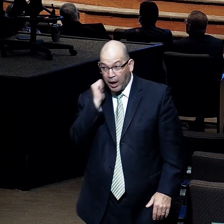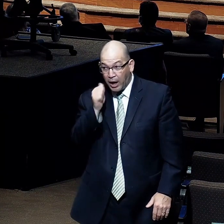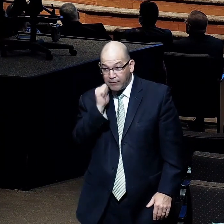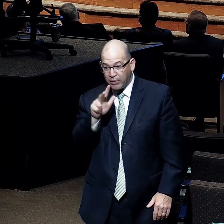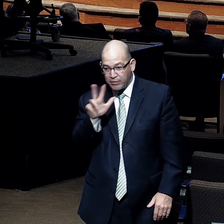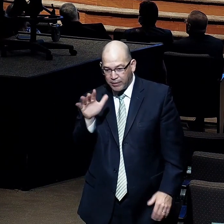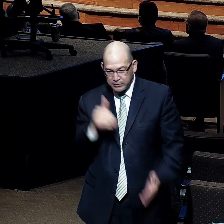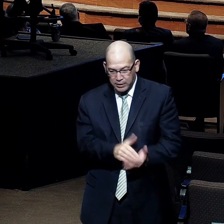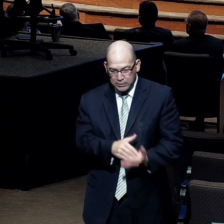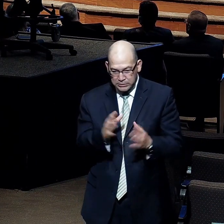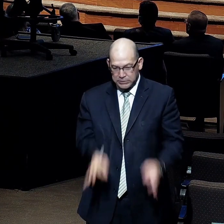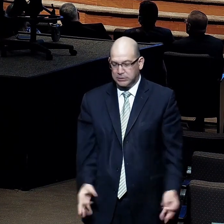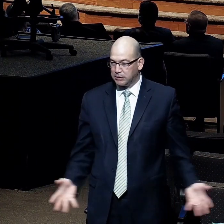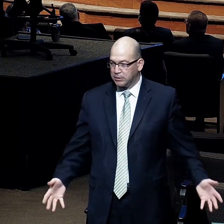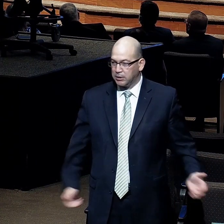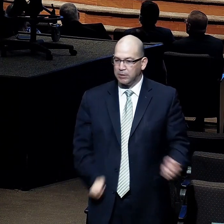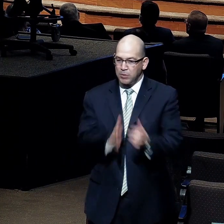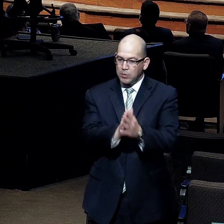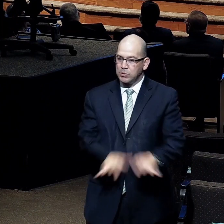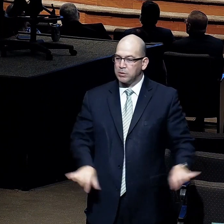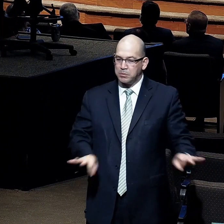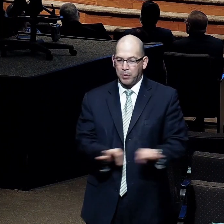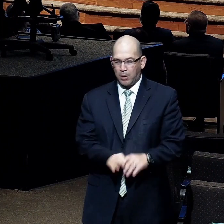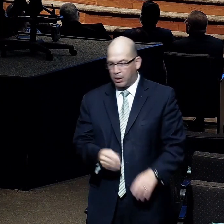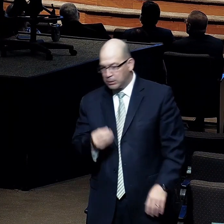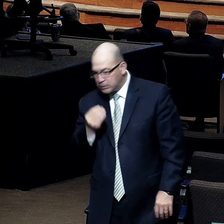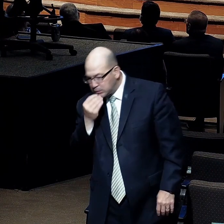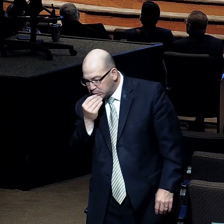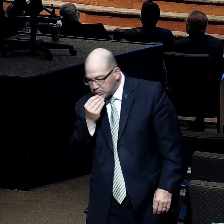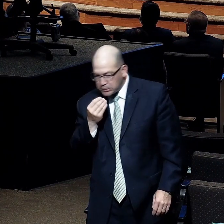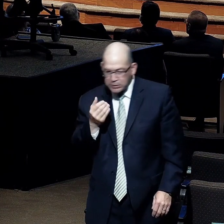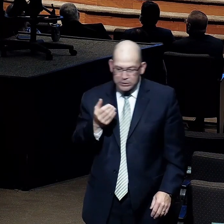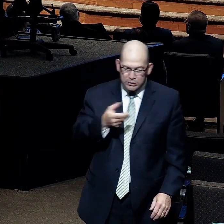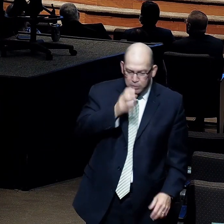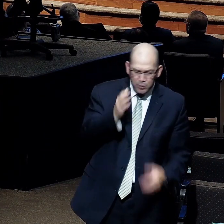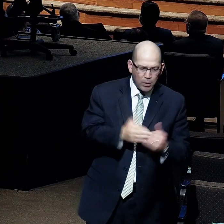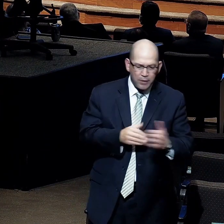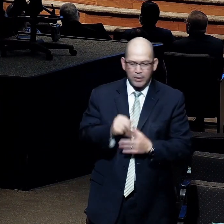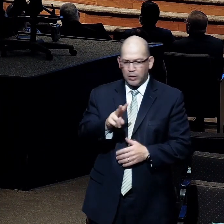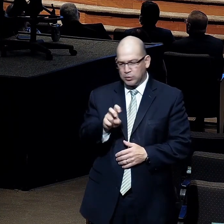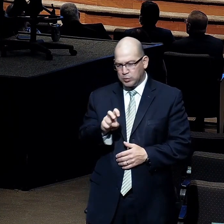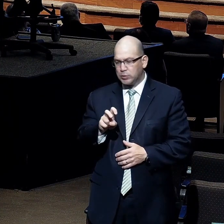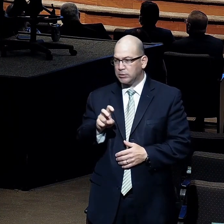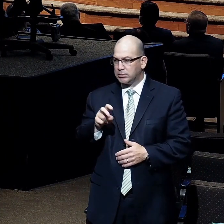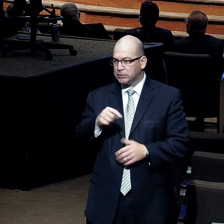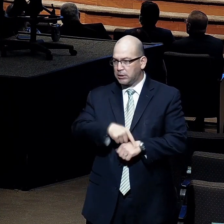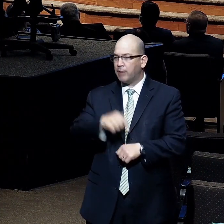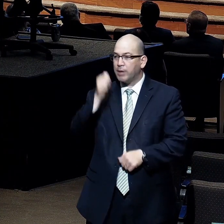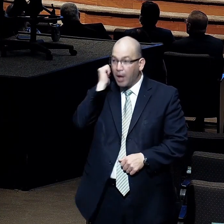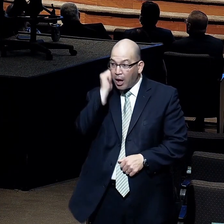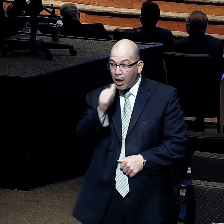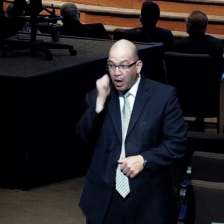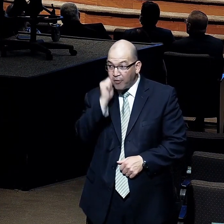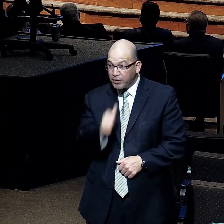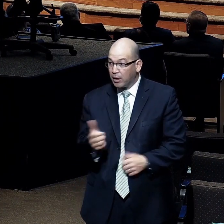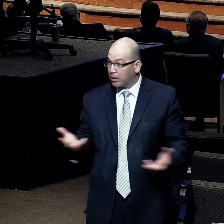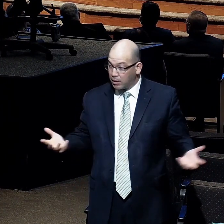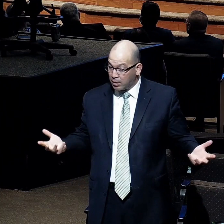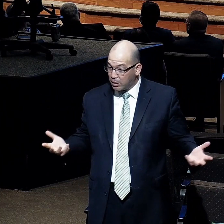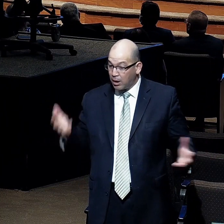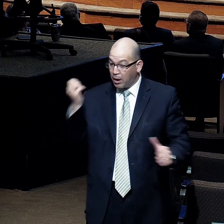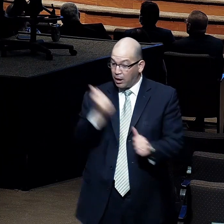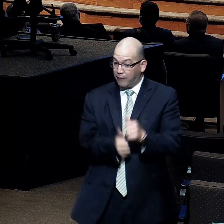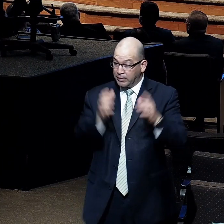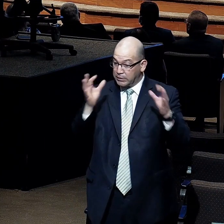important decisions, what we would eat, we make 226 times a day. Literally thousands of decisions. And each and every one of those